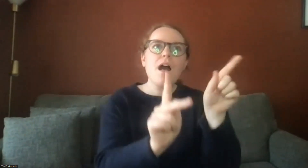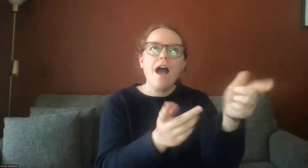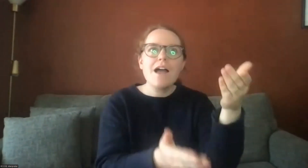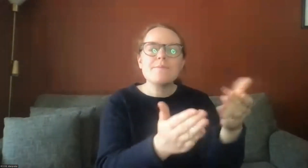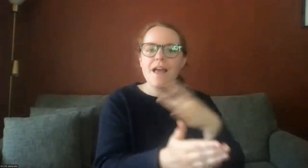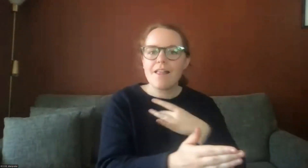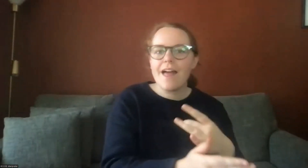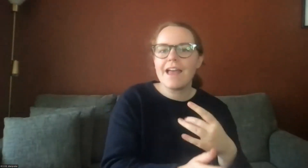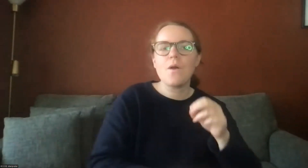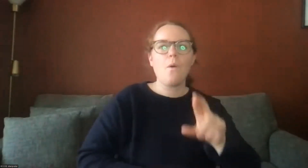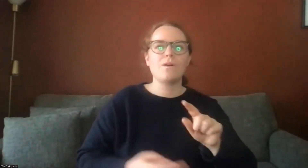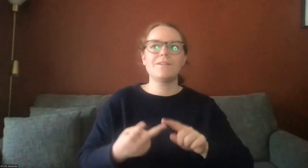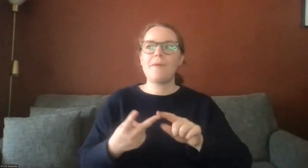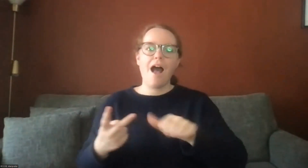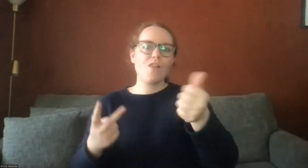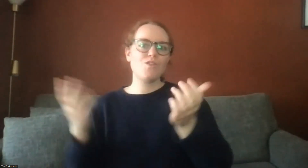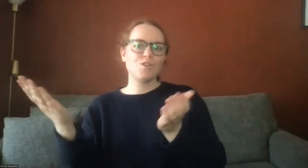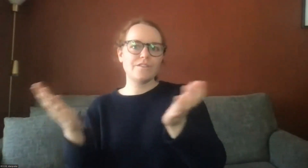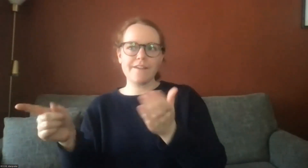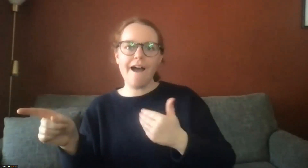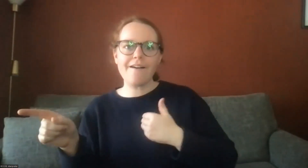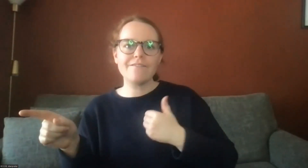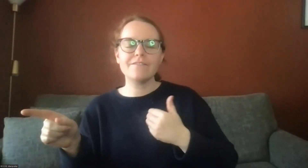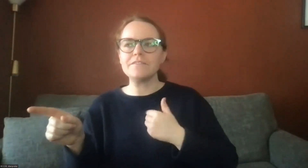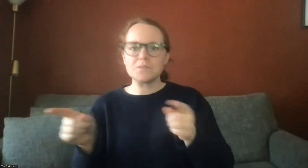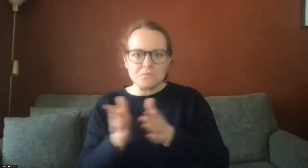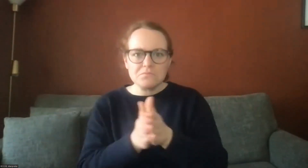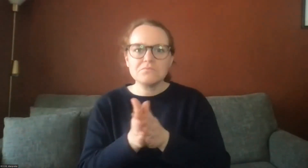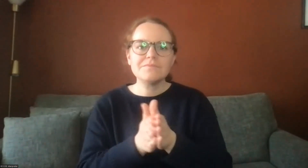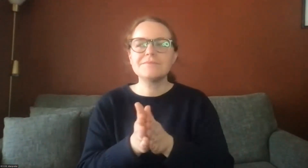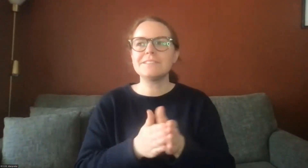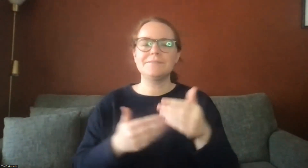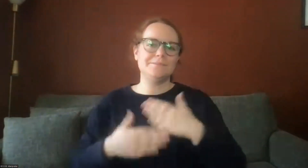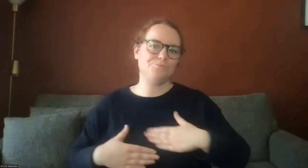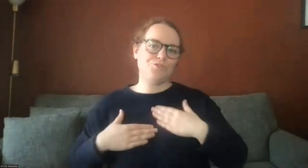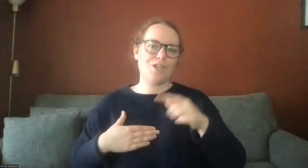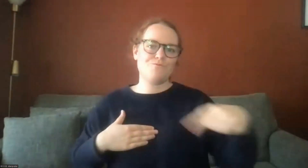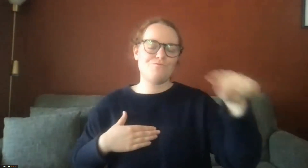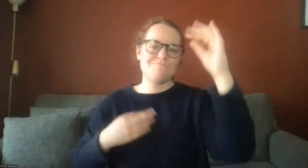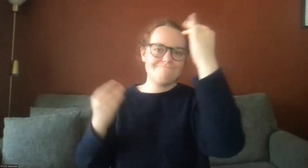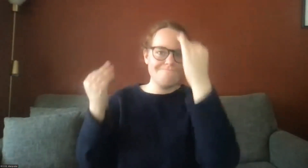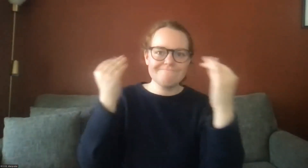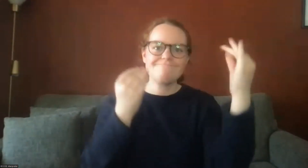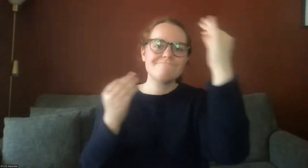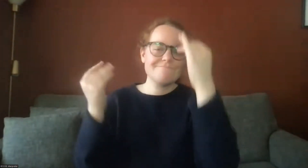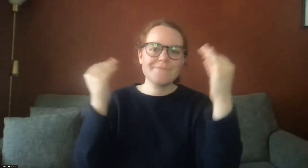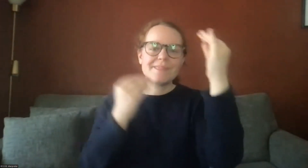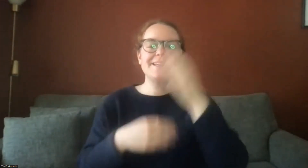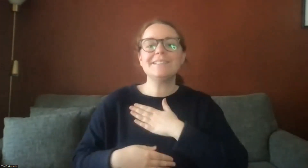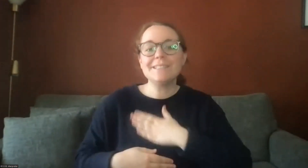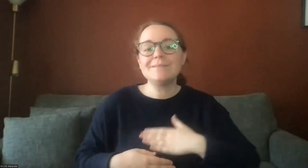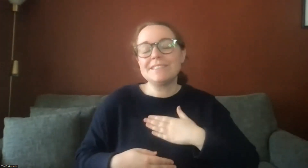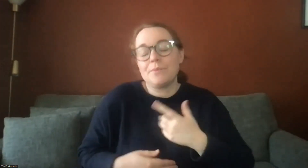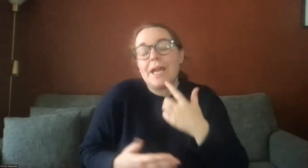or just the other services that we have available at Community Futures and through our Entrepreneurs with Disabilities program. So we appreciate